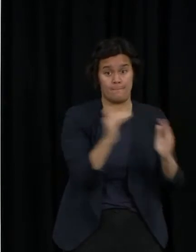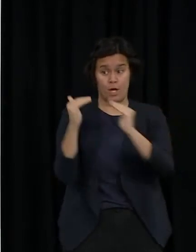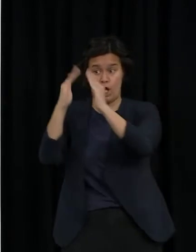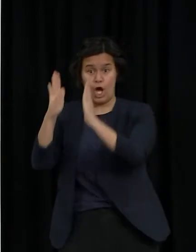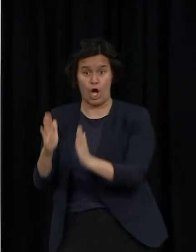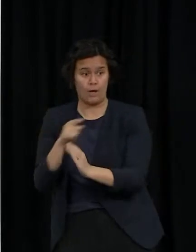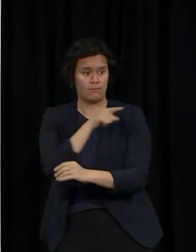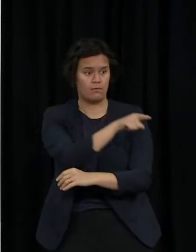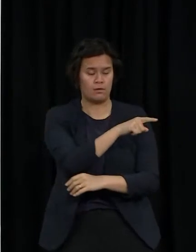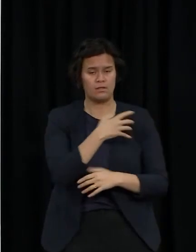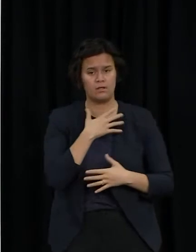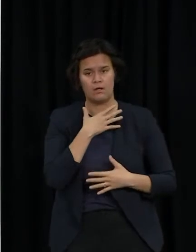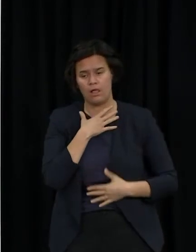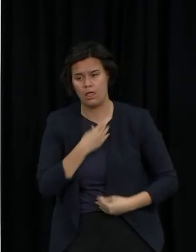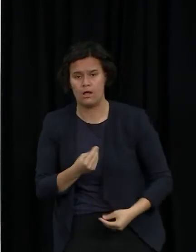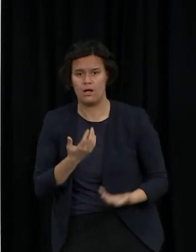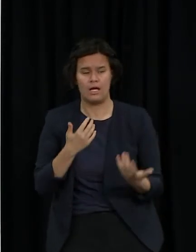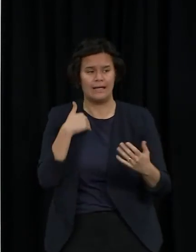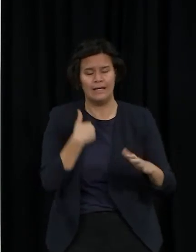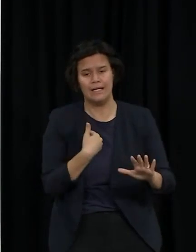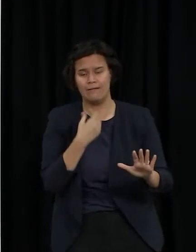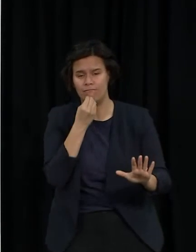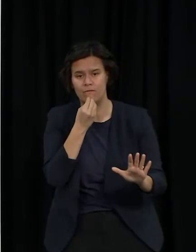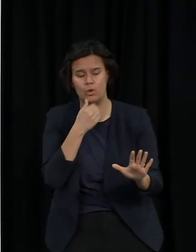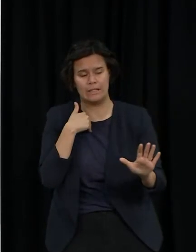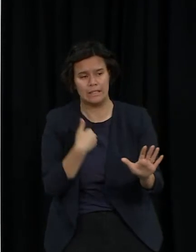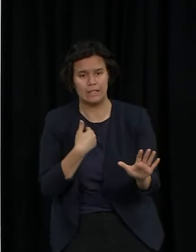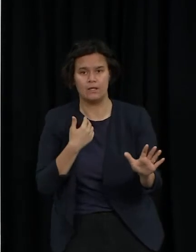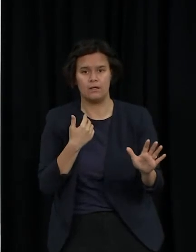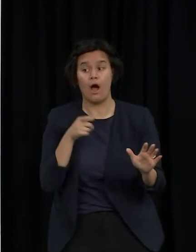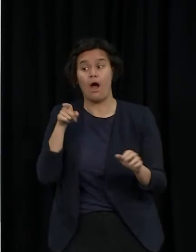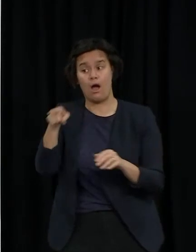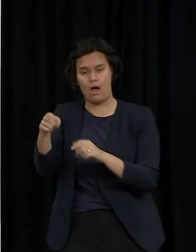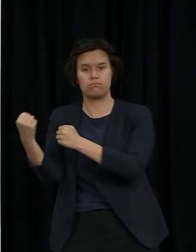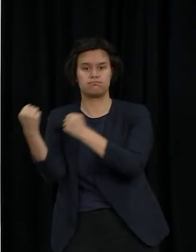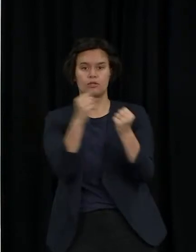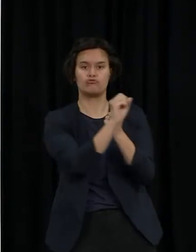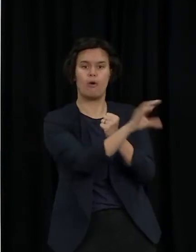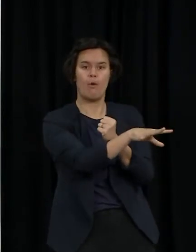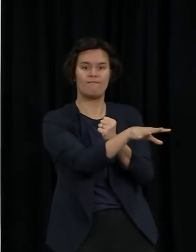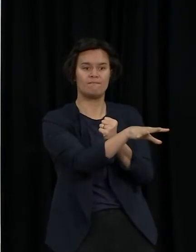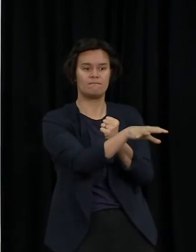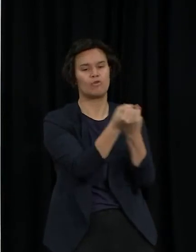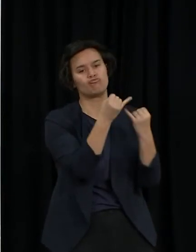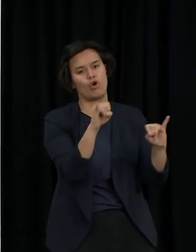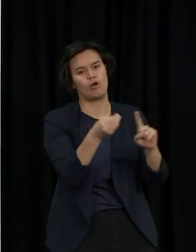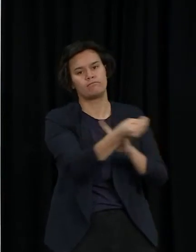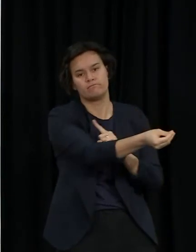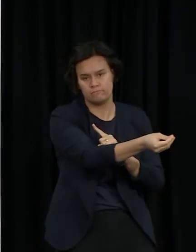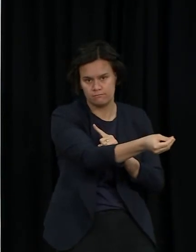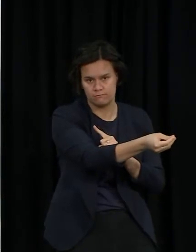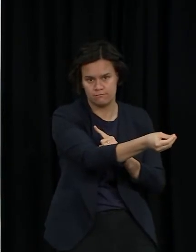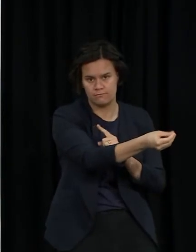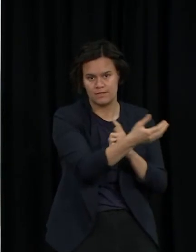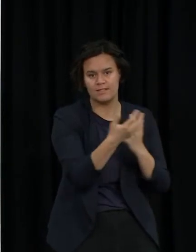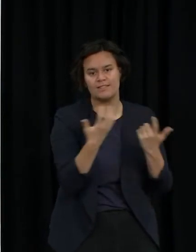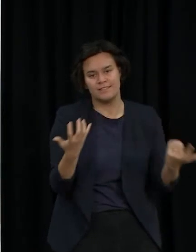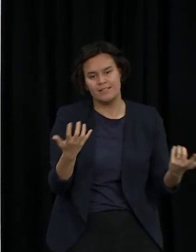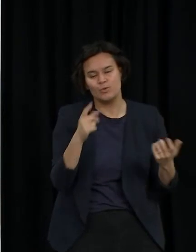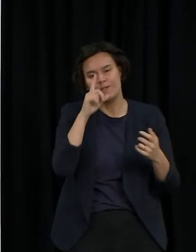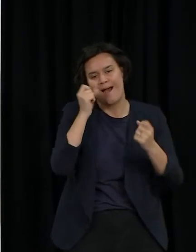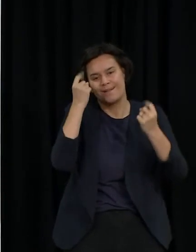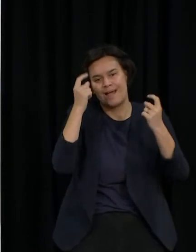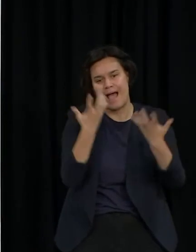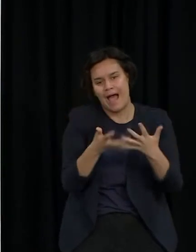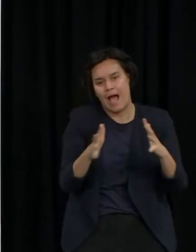to time, we will get examples of that kind of thing leading to transmission. But contact tracing teams to be able to stay ahead of